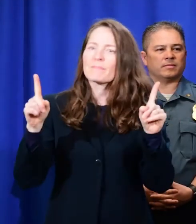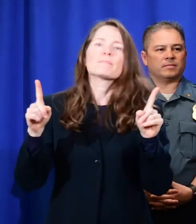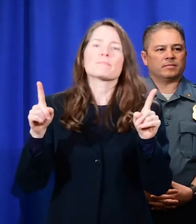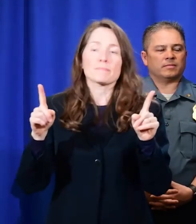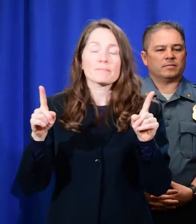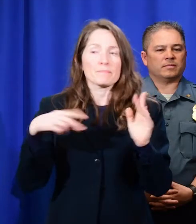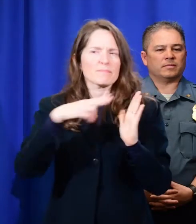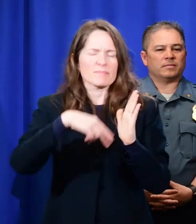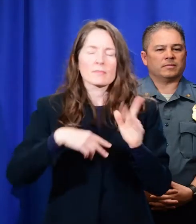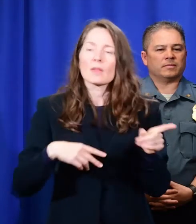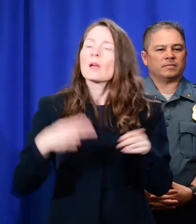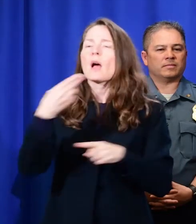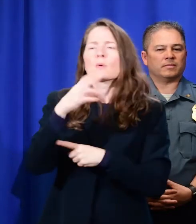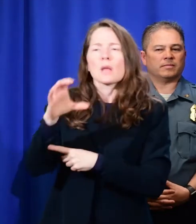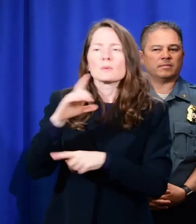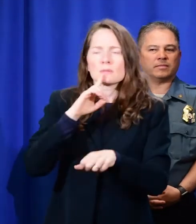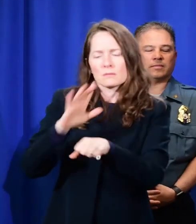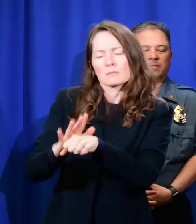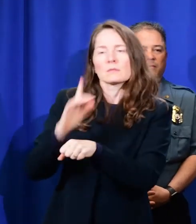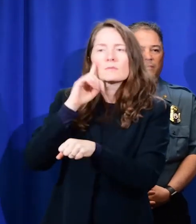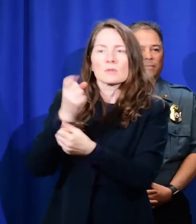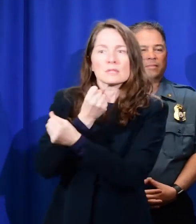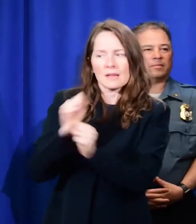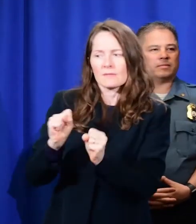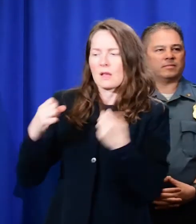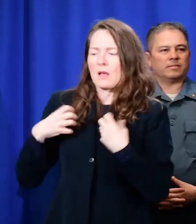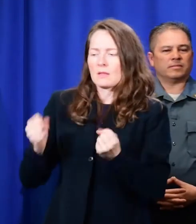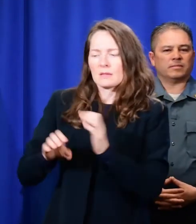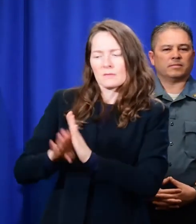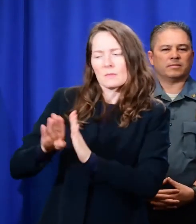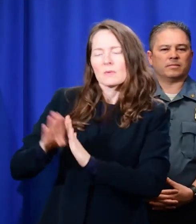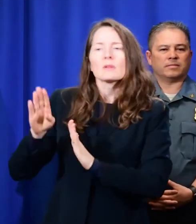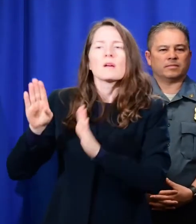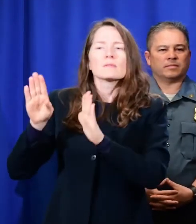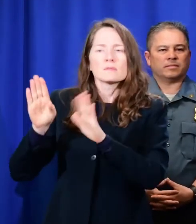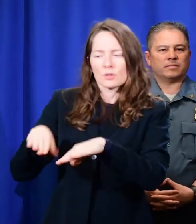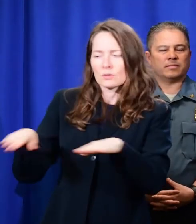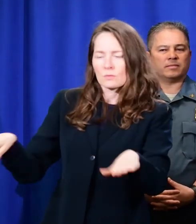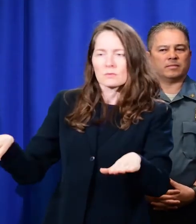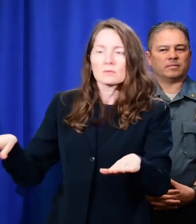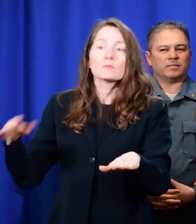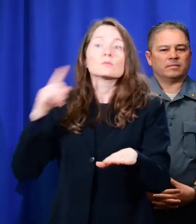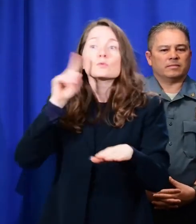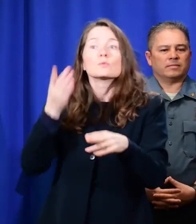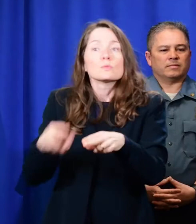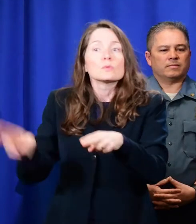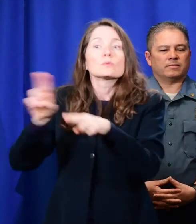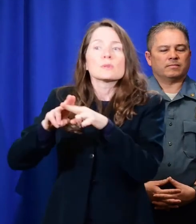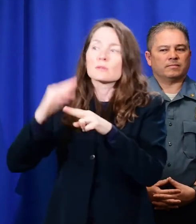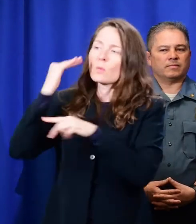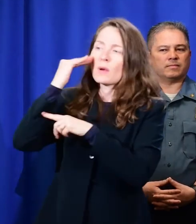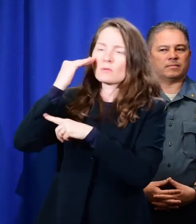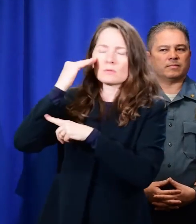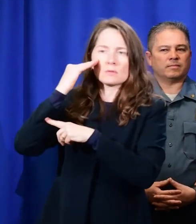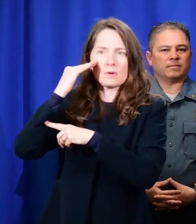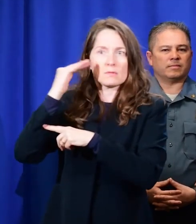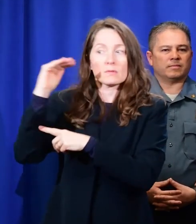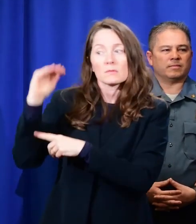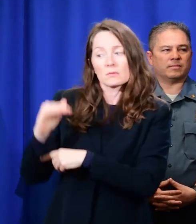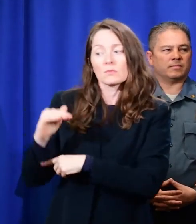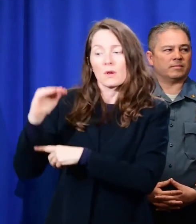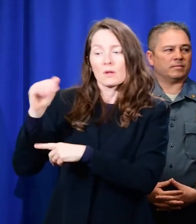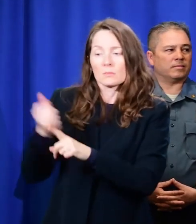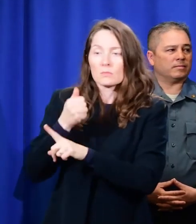Howard County is dedicated to the safe and healthy development of children, increasing awareness of child abuse prevention,